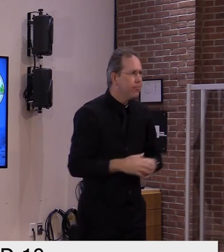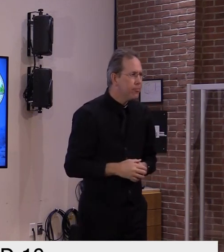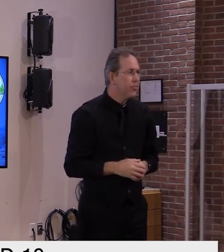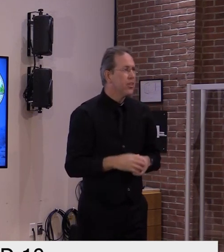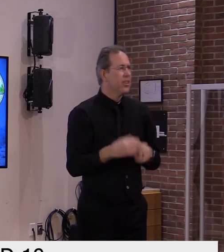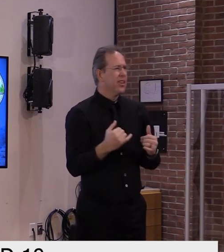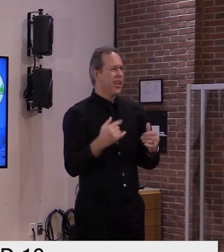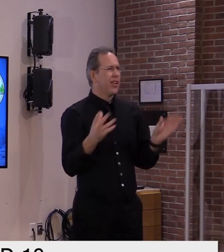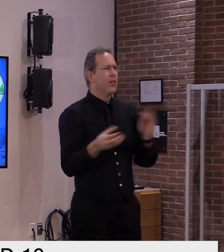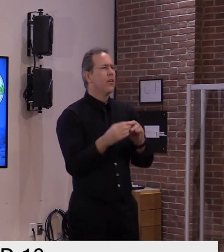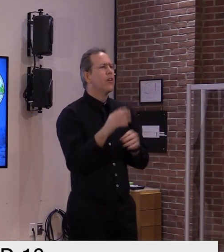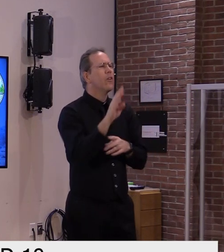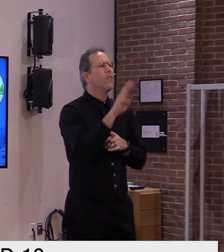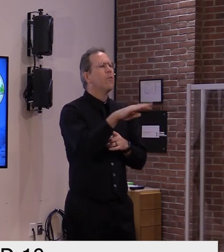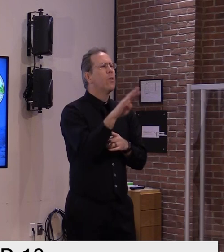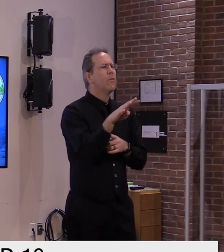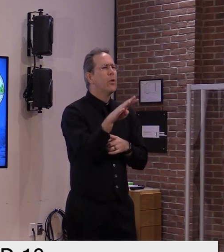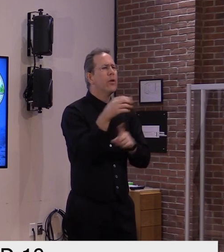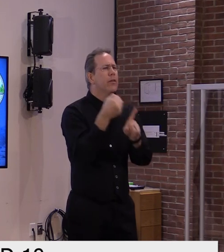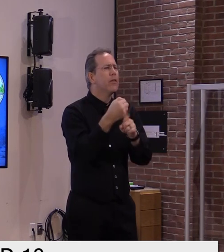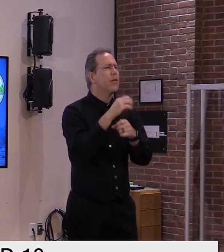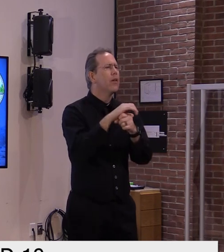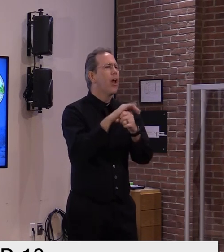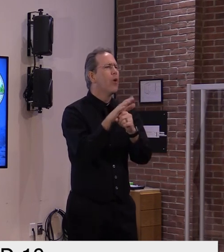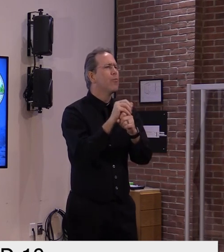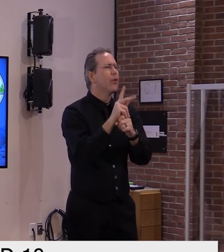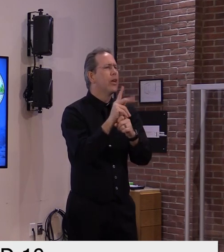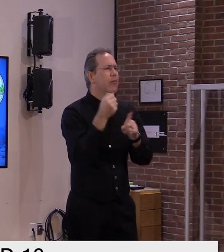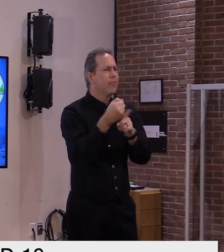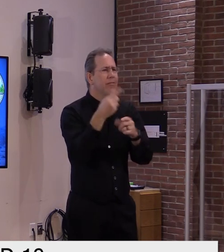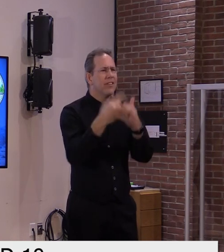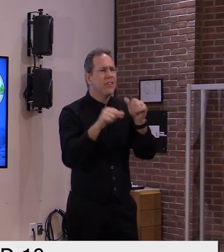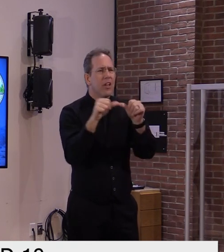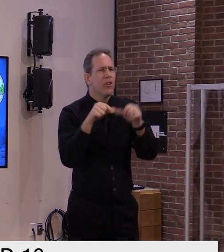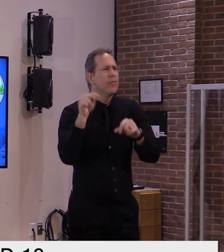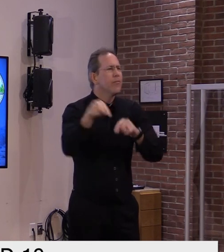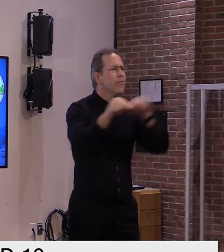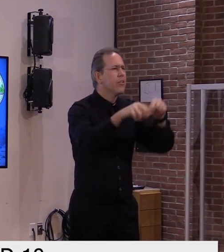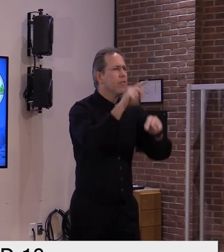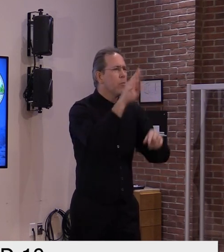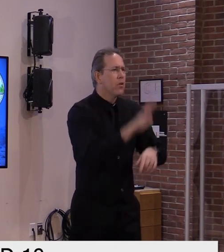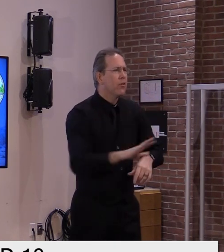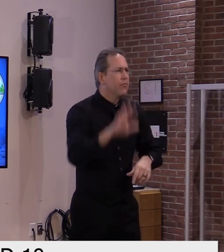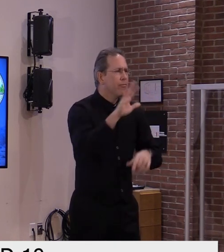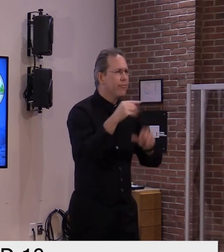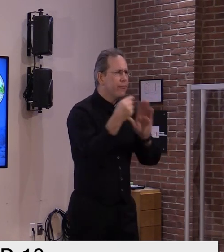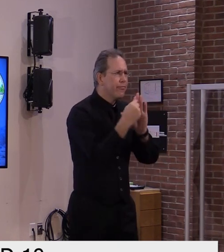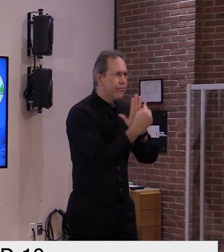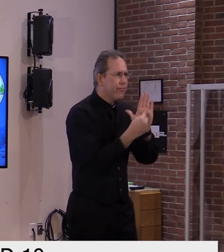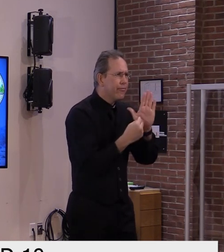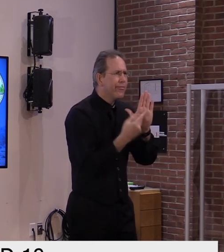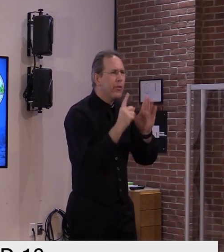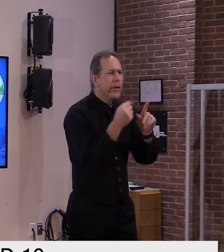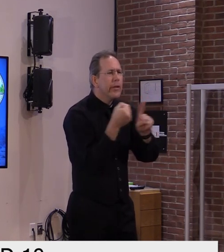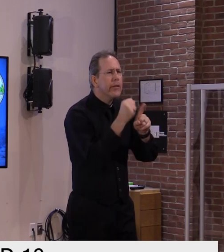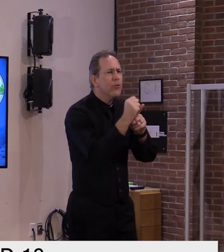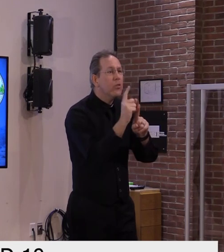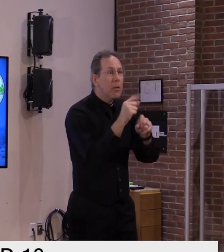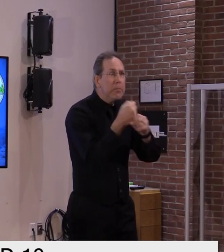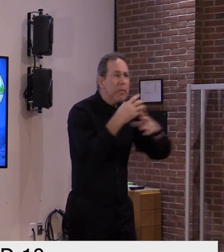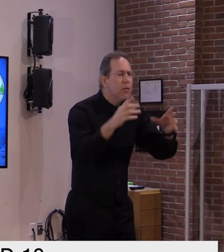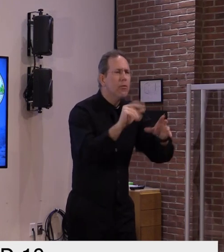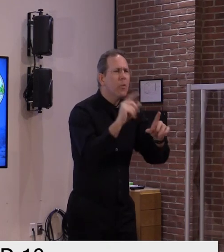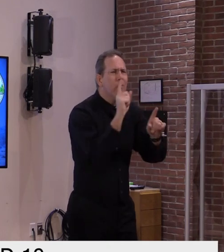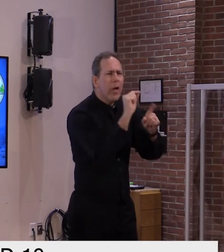monitoring 344 situations, 42 of which were added yesterday, with the majority being